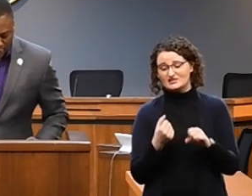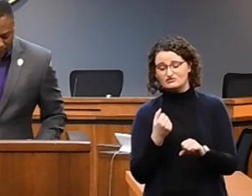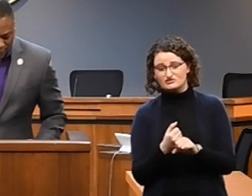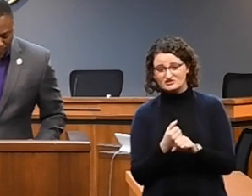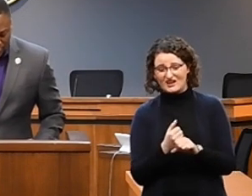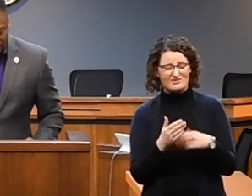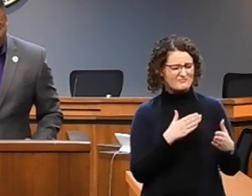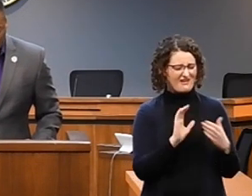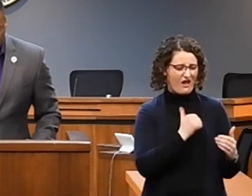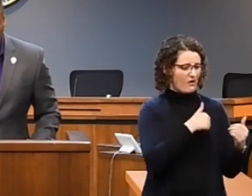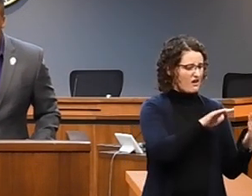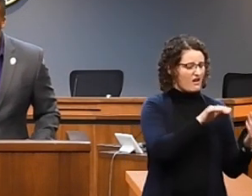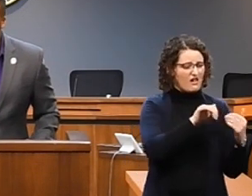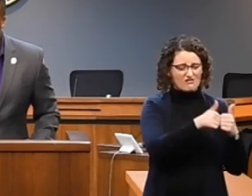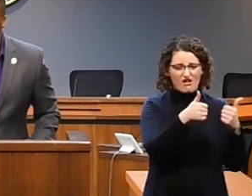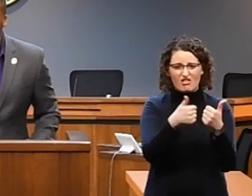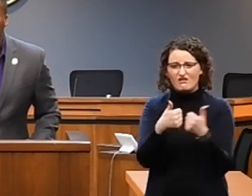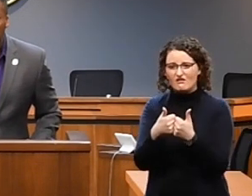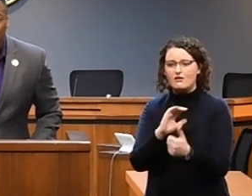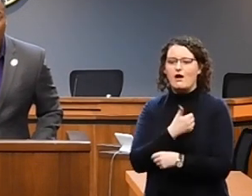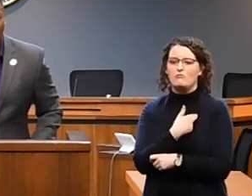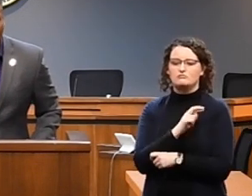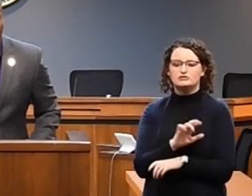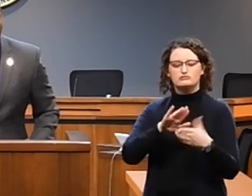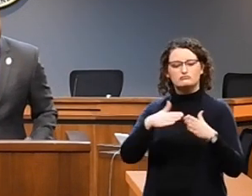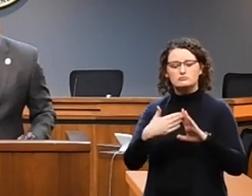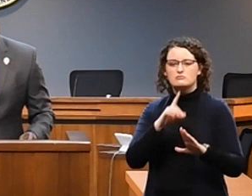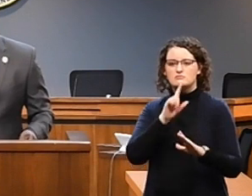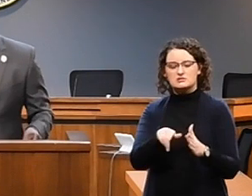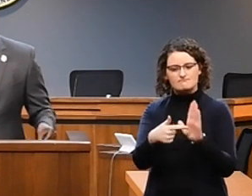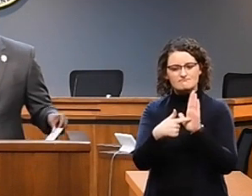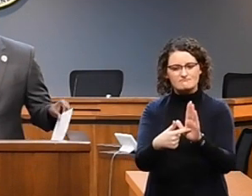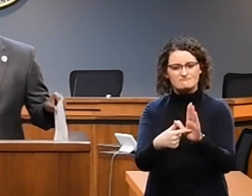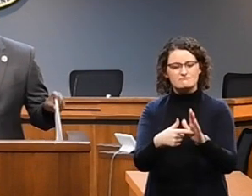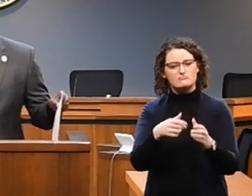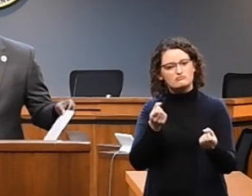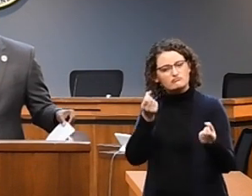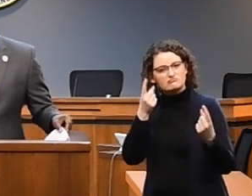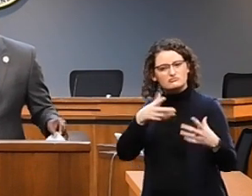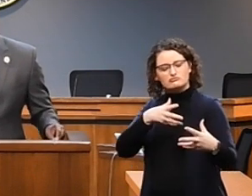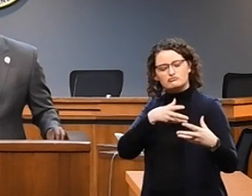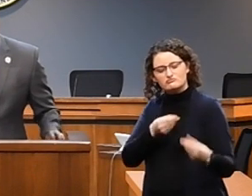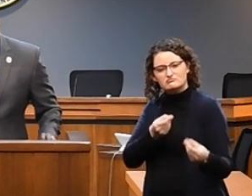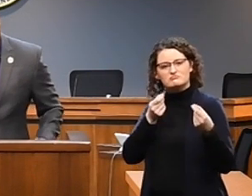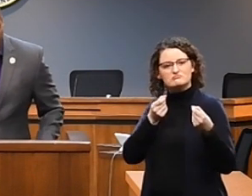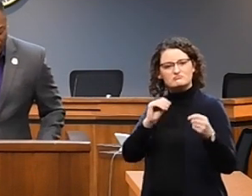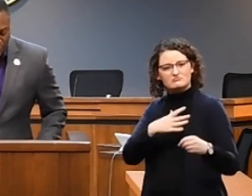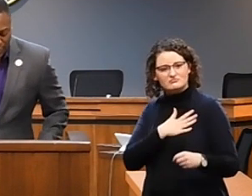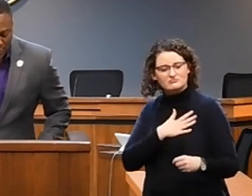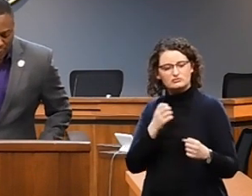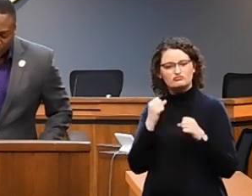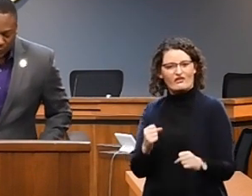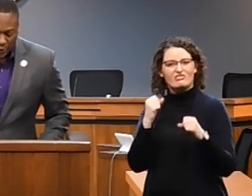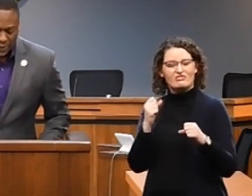challenge, our faith communities have always shown grace, empathy, resilience, and strength. They are the